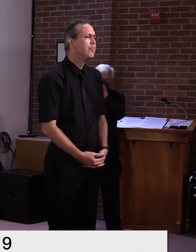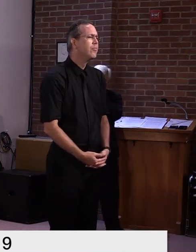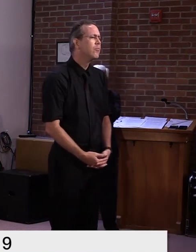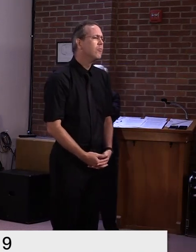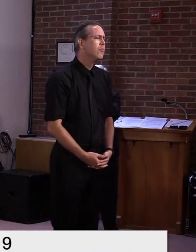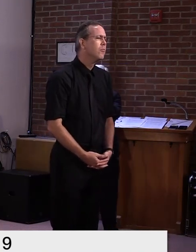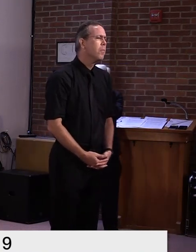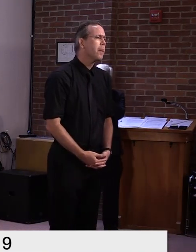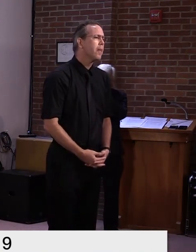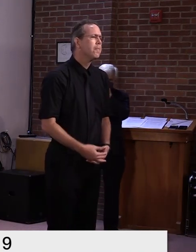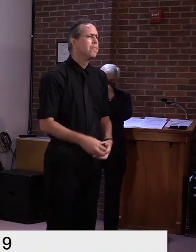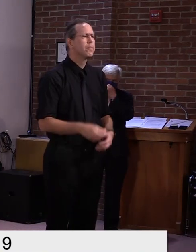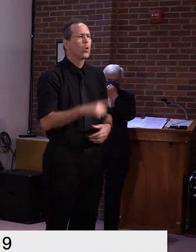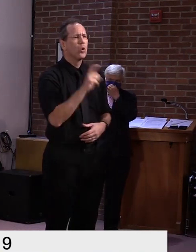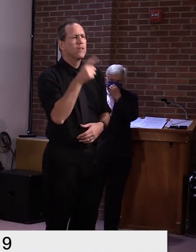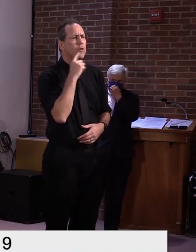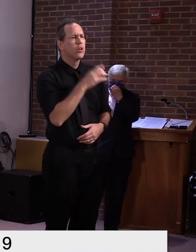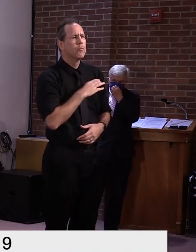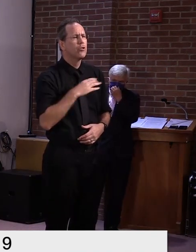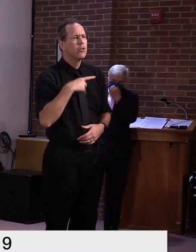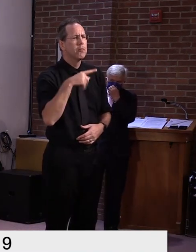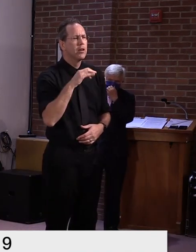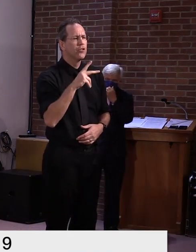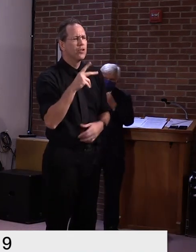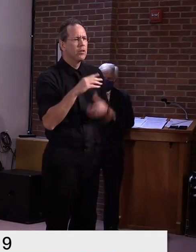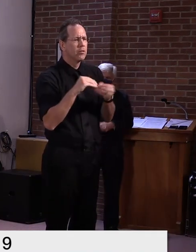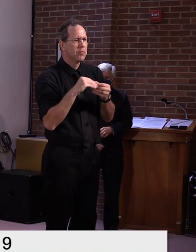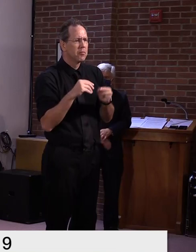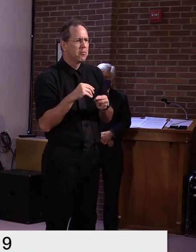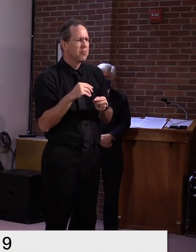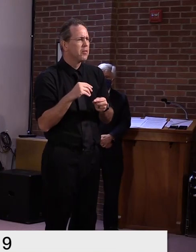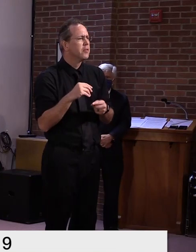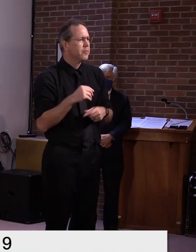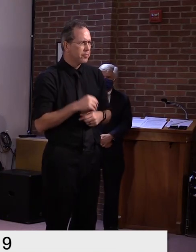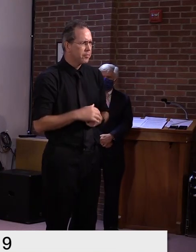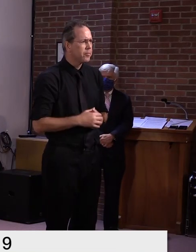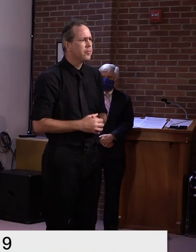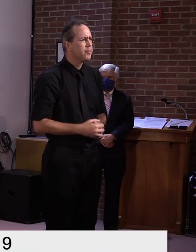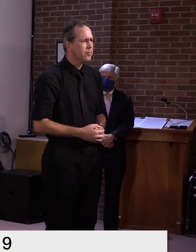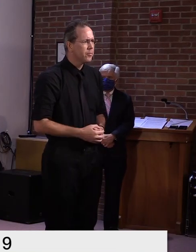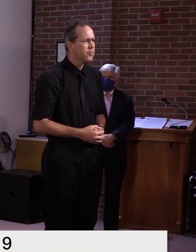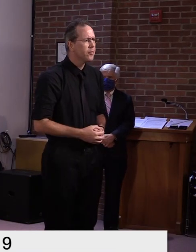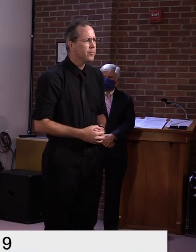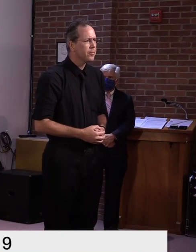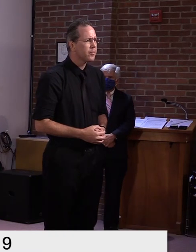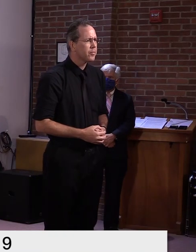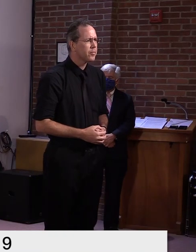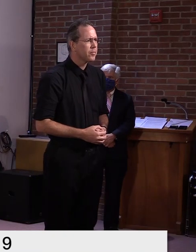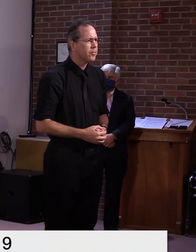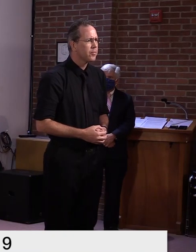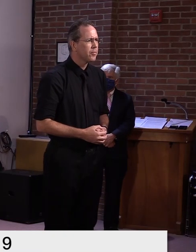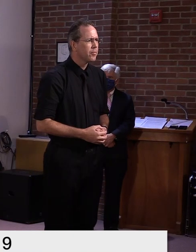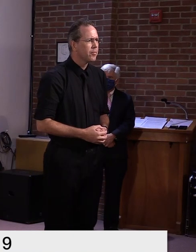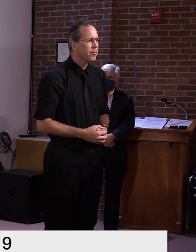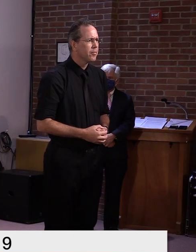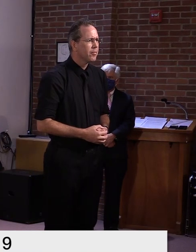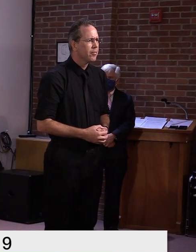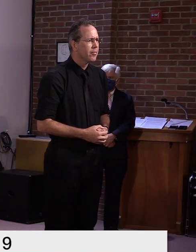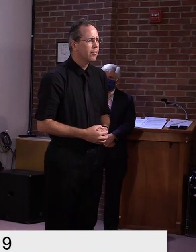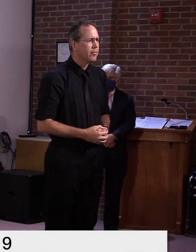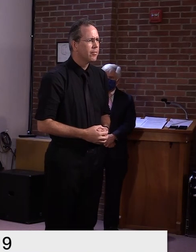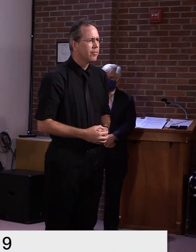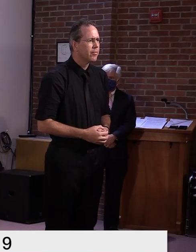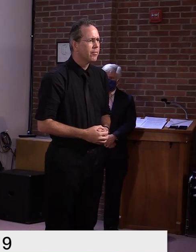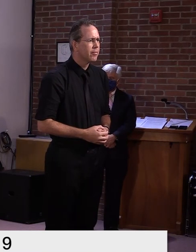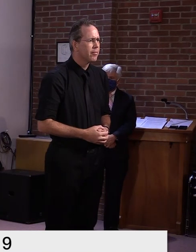comparing NVU to UNC, why wouldn't we compare something like the University of Vermont, which might have a